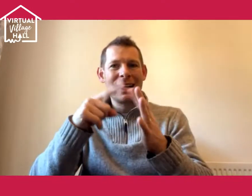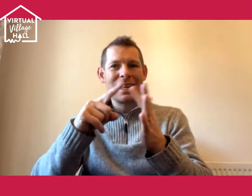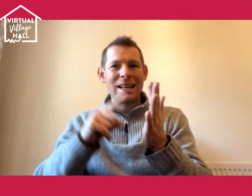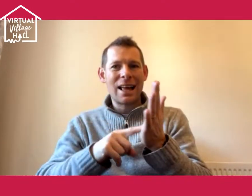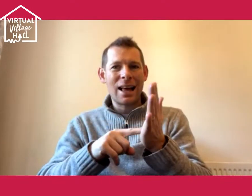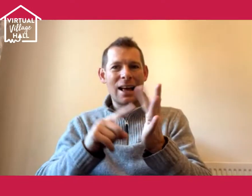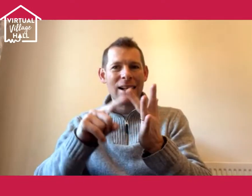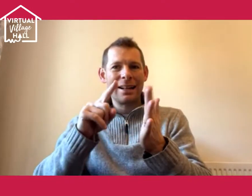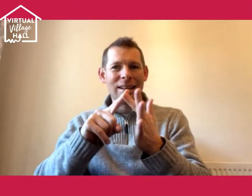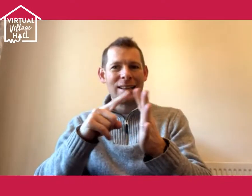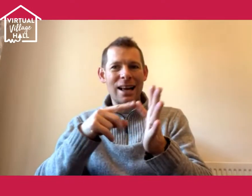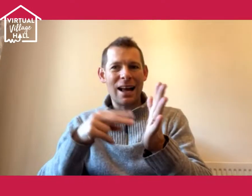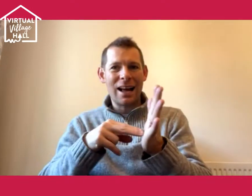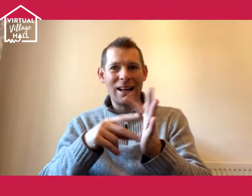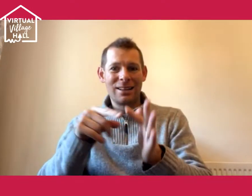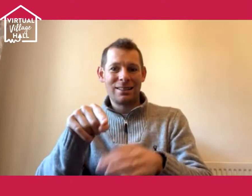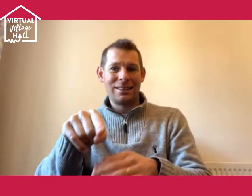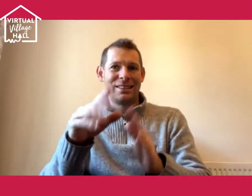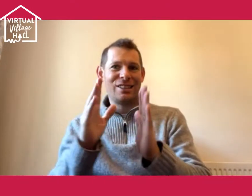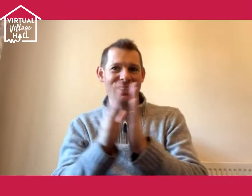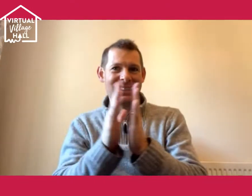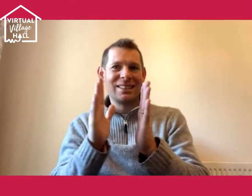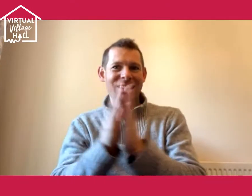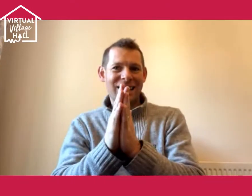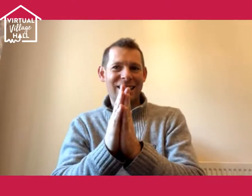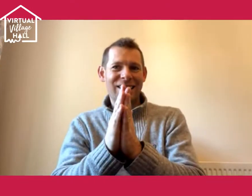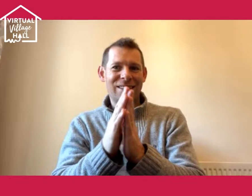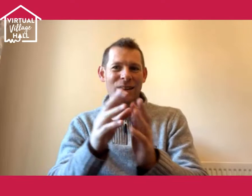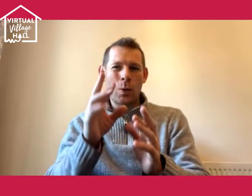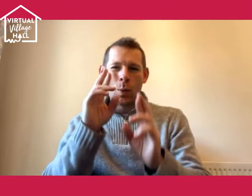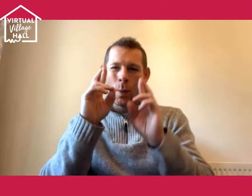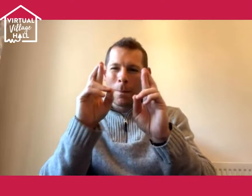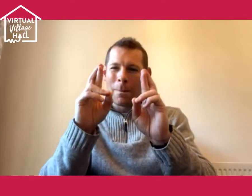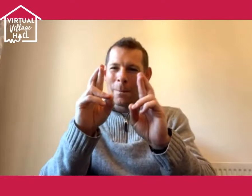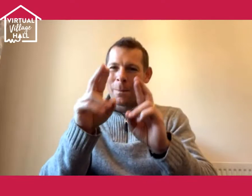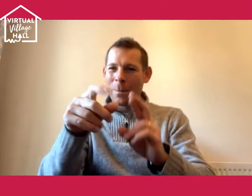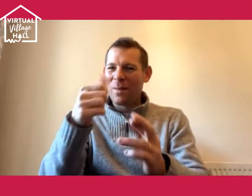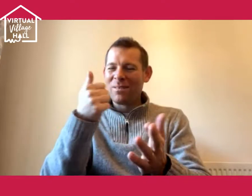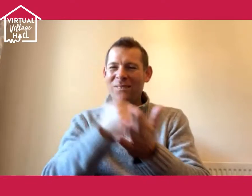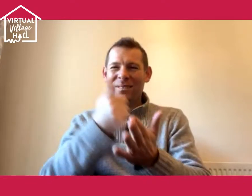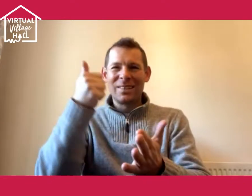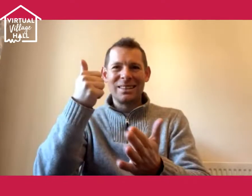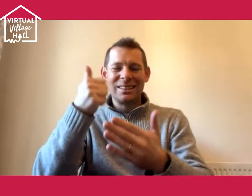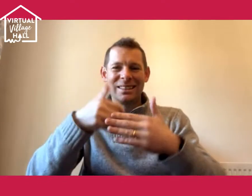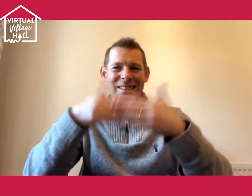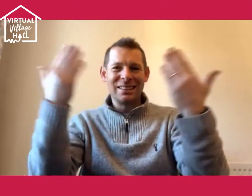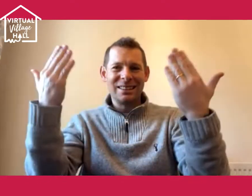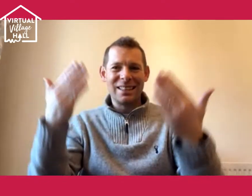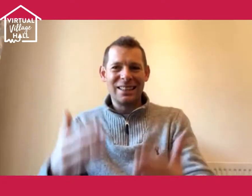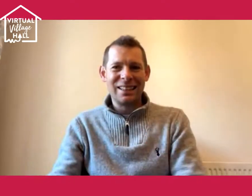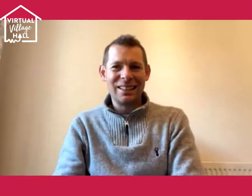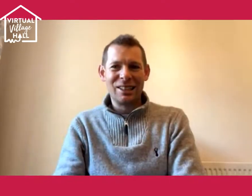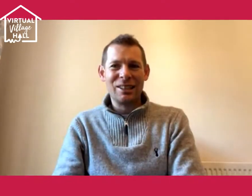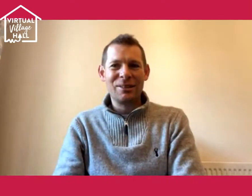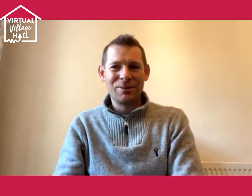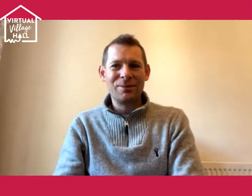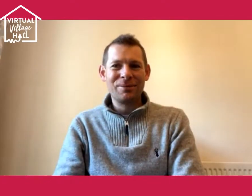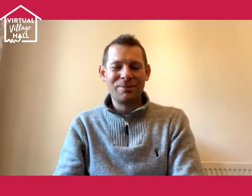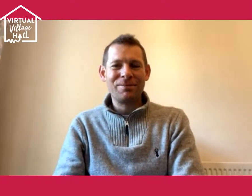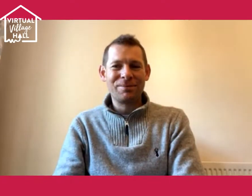And Kellyanne, I want to wish you a very happy birthday for this Sunday. Hopefully you have a fantastic day.